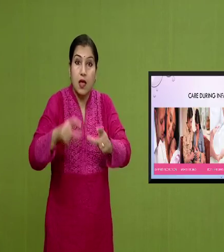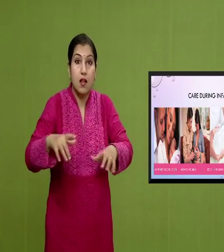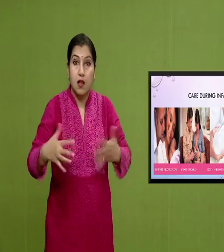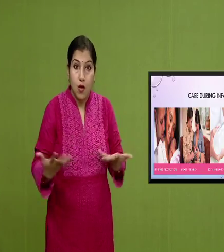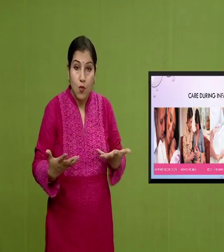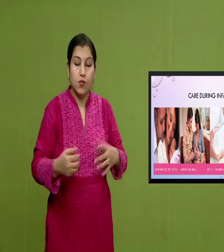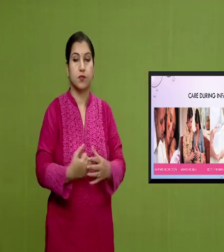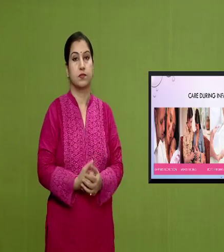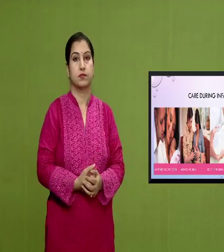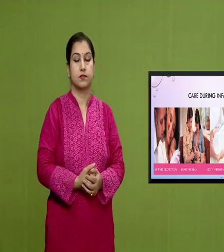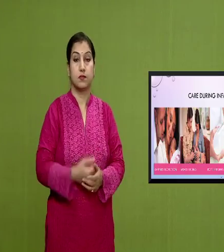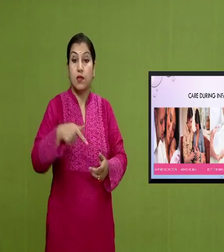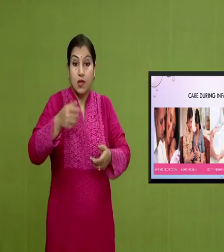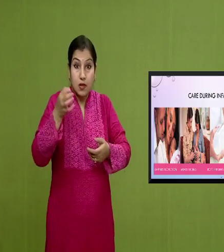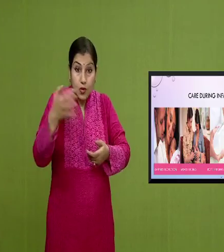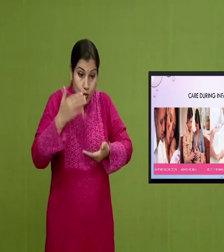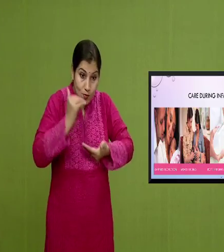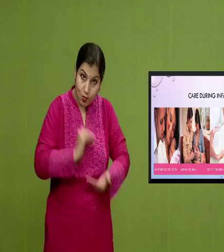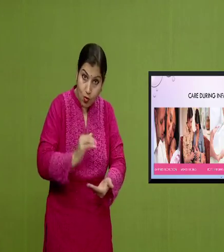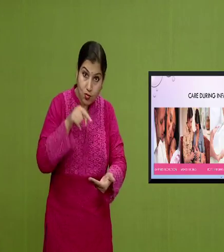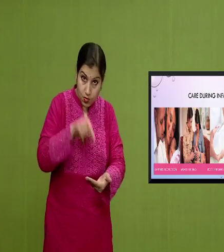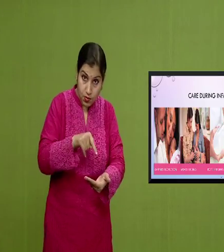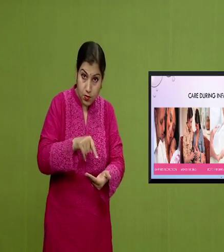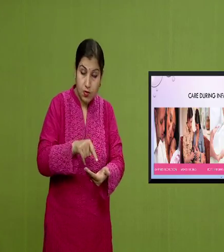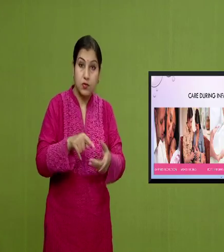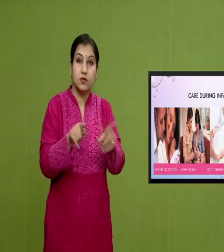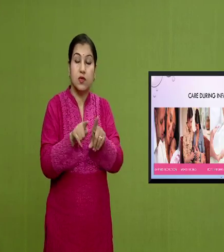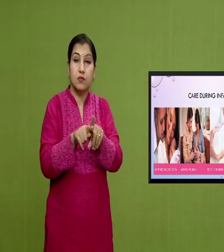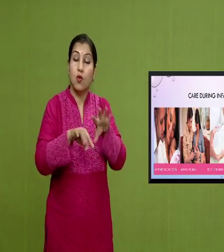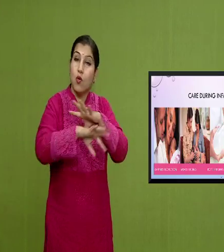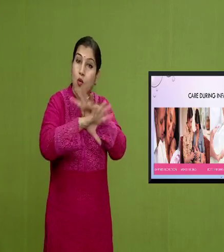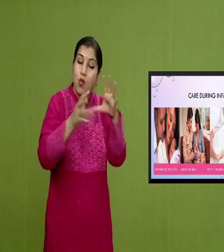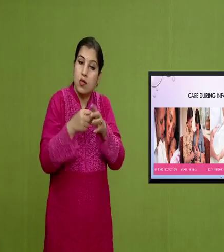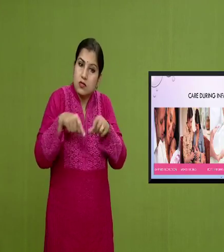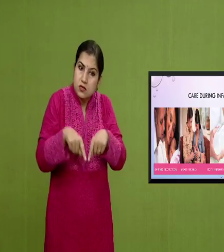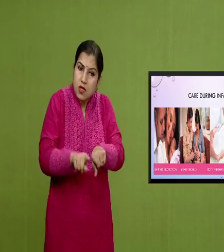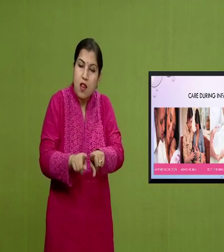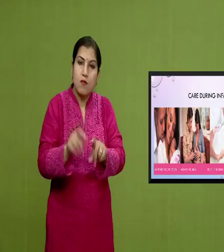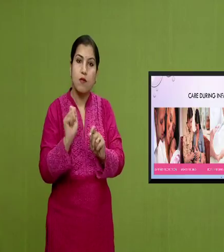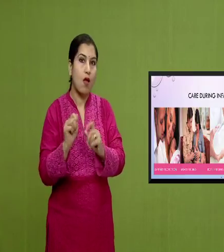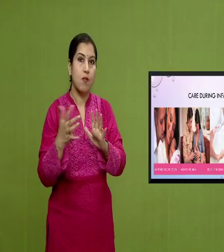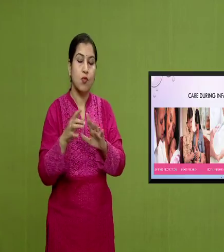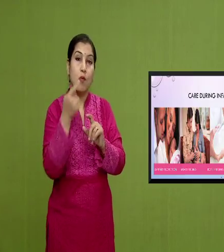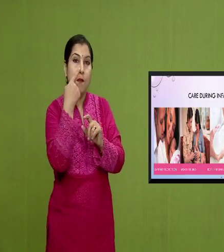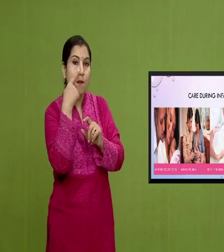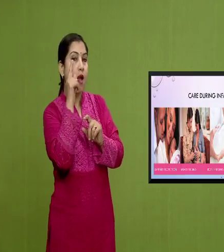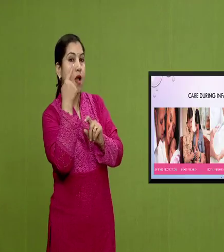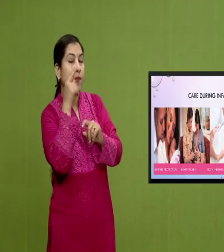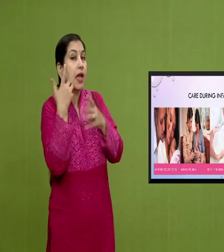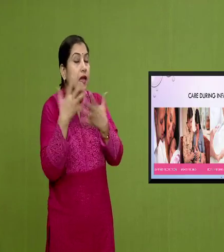Since newborn baby is totally dependent upon his or